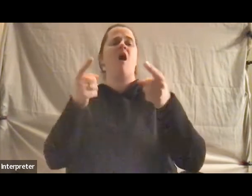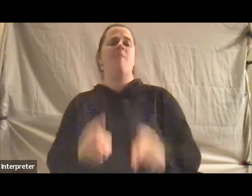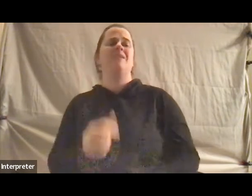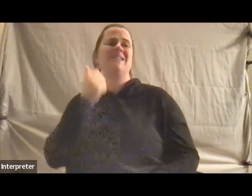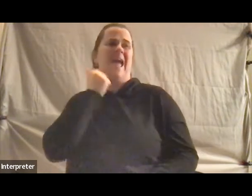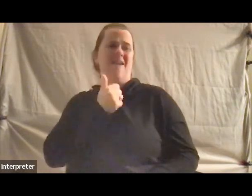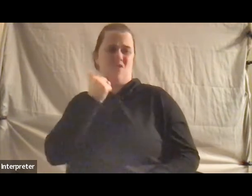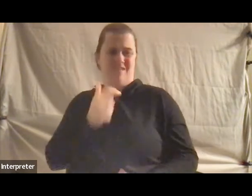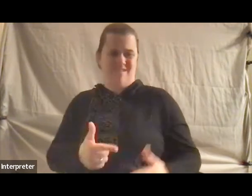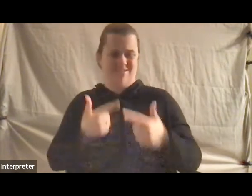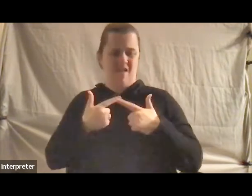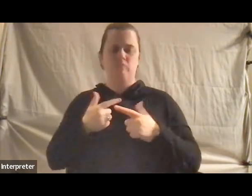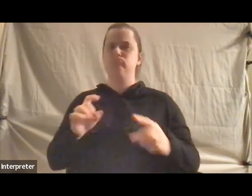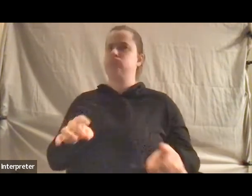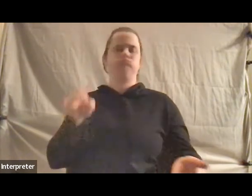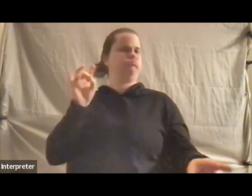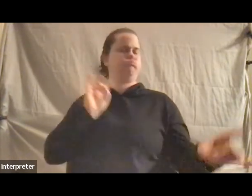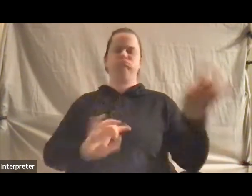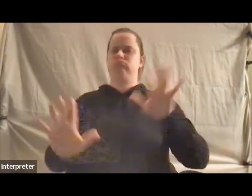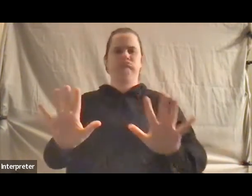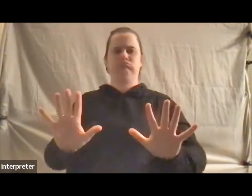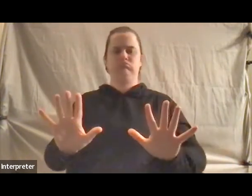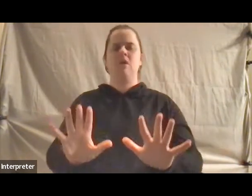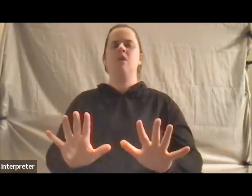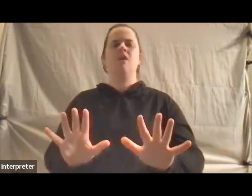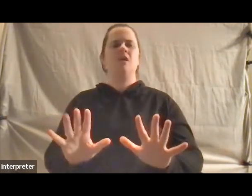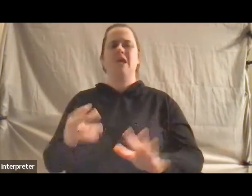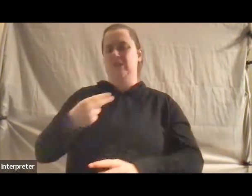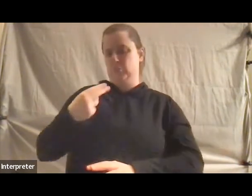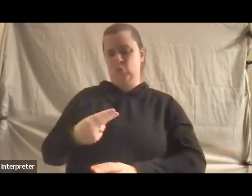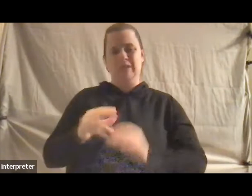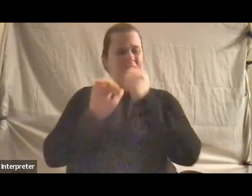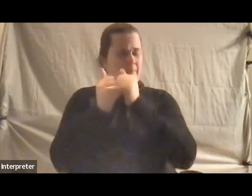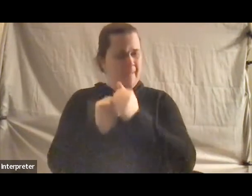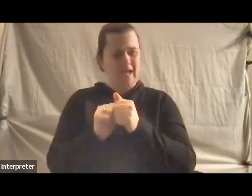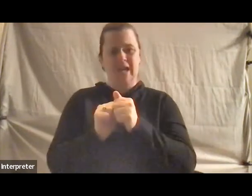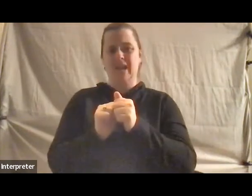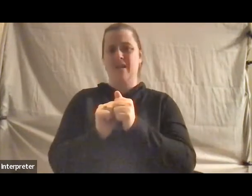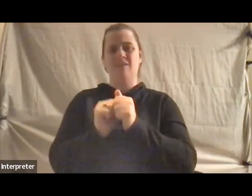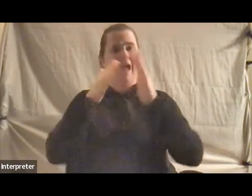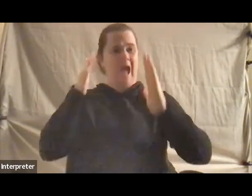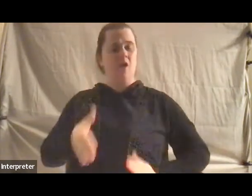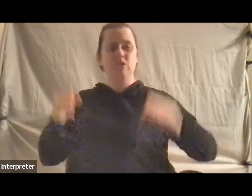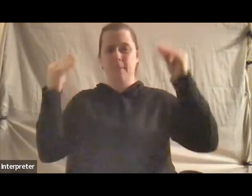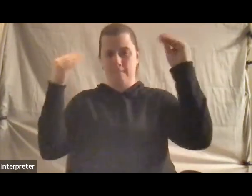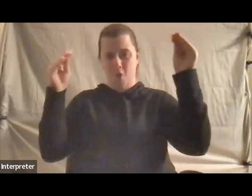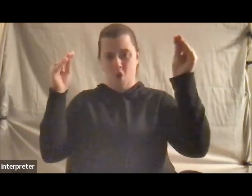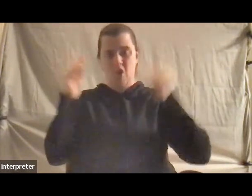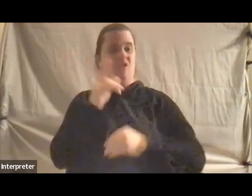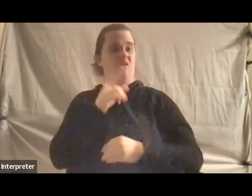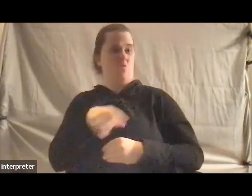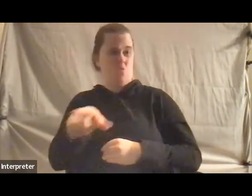staggering. We are in a historically competitive housing market, and those who might generally choose to own real